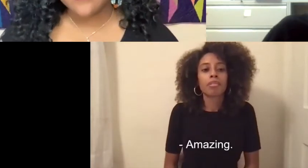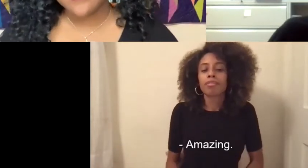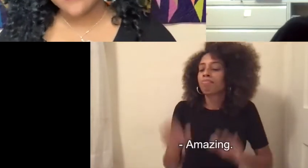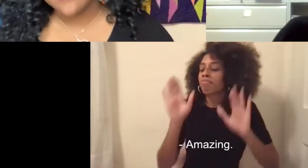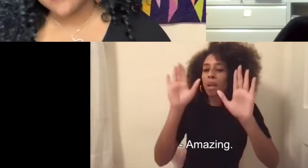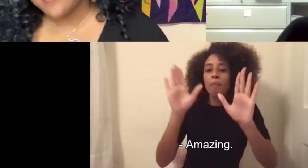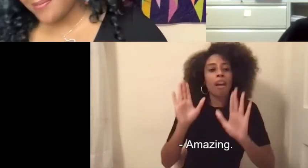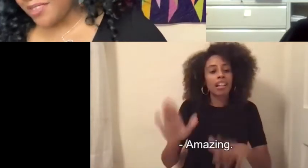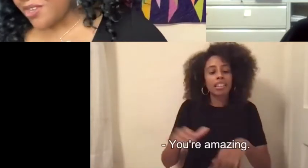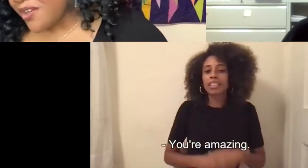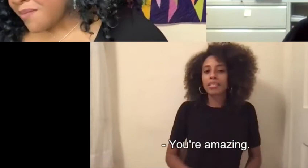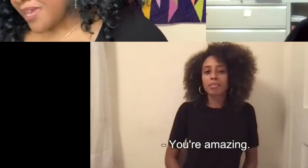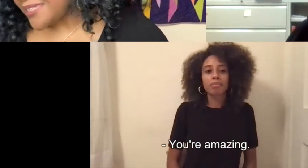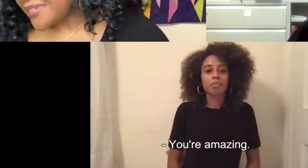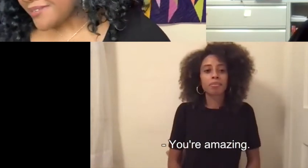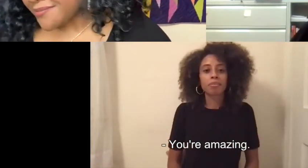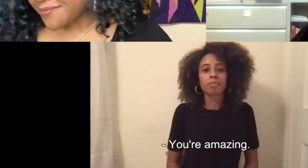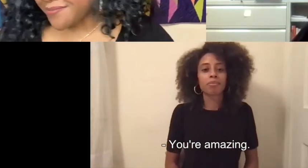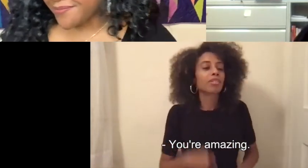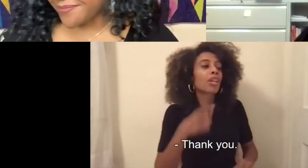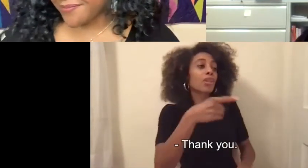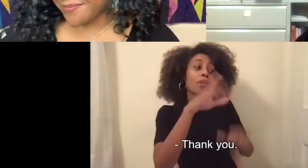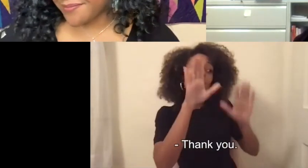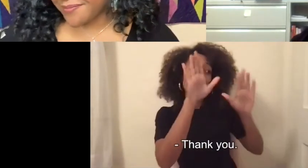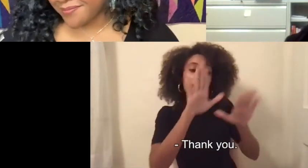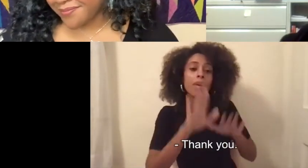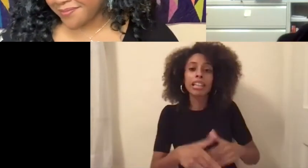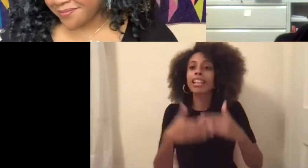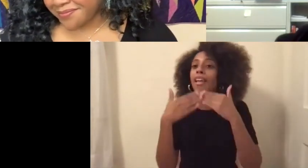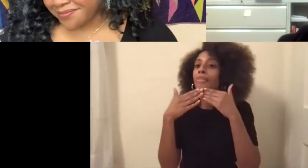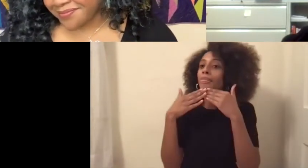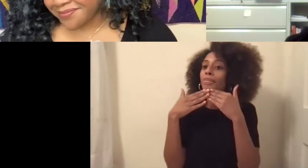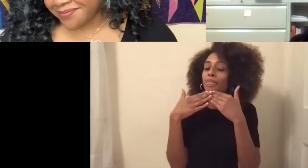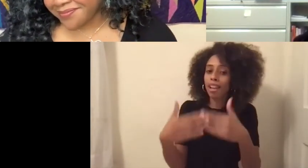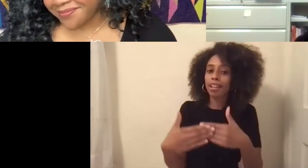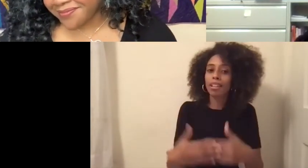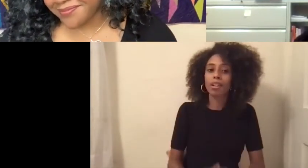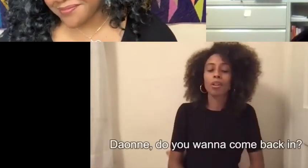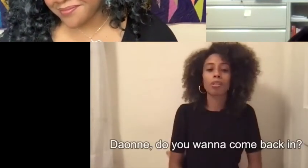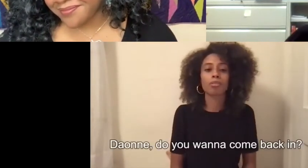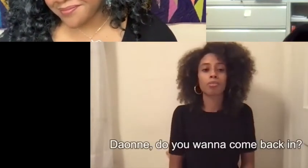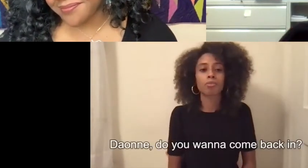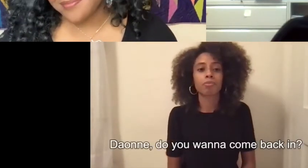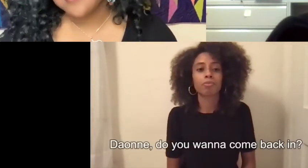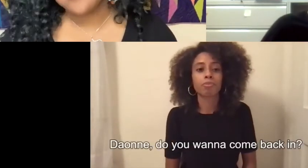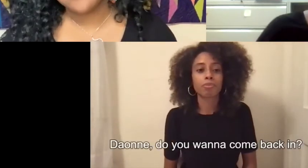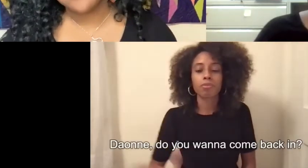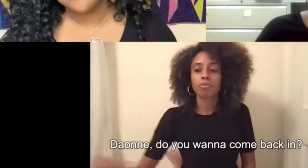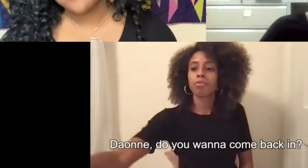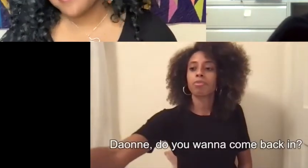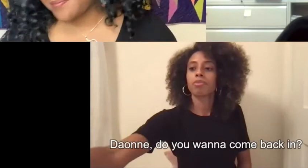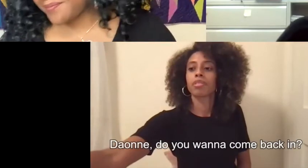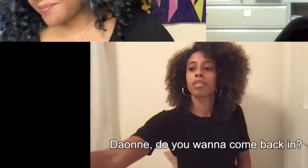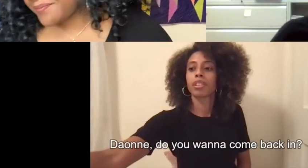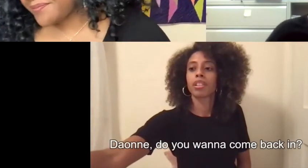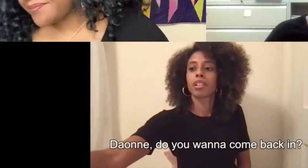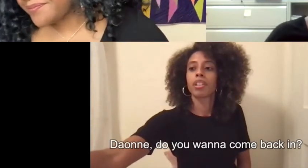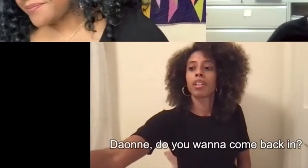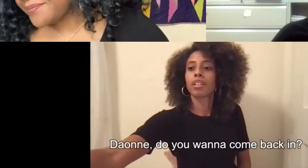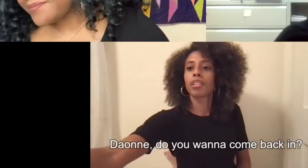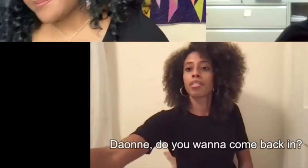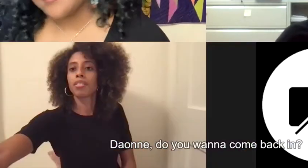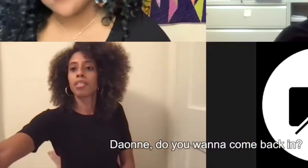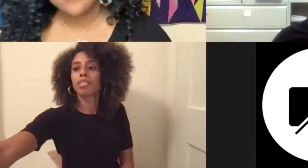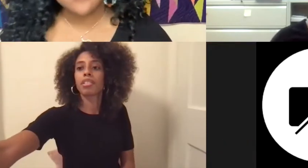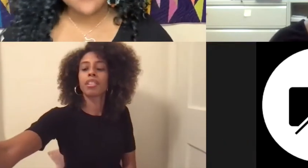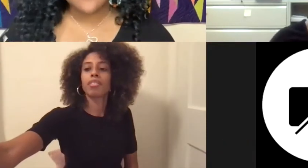Amazing. You're amazing. Thank you. Dayon, do you want to come